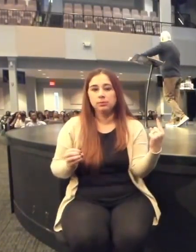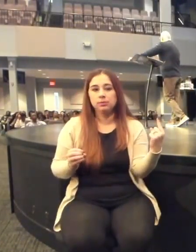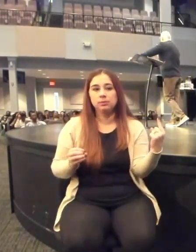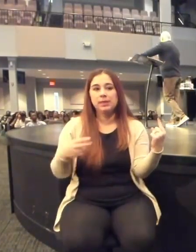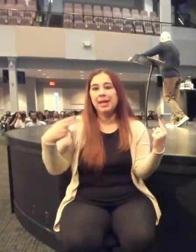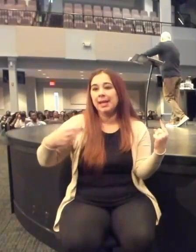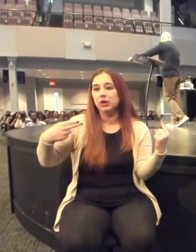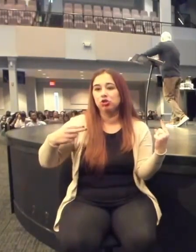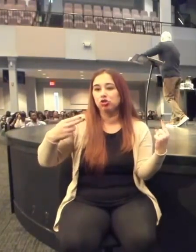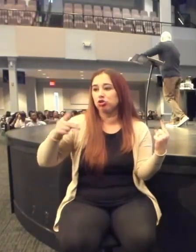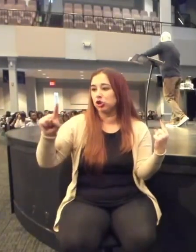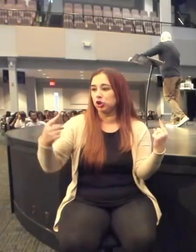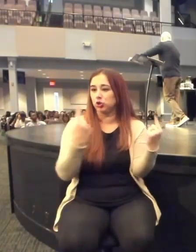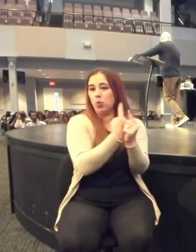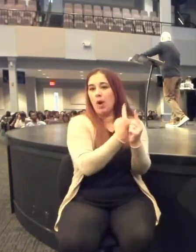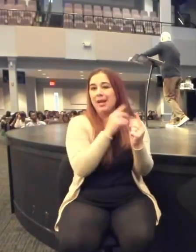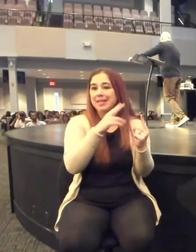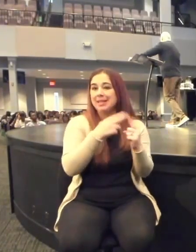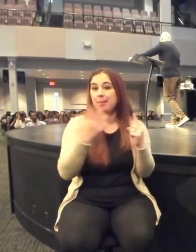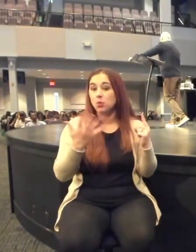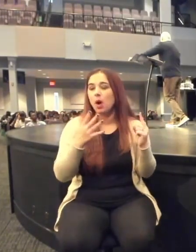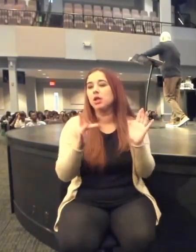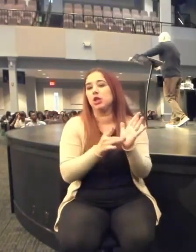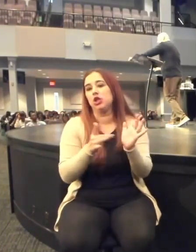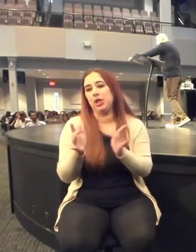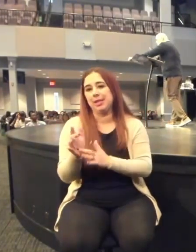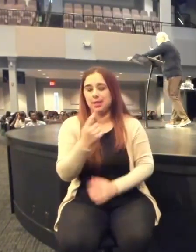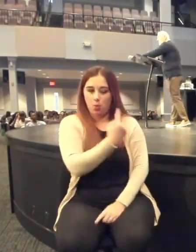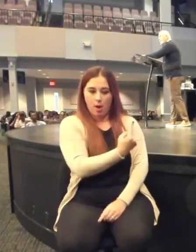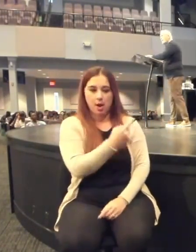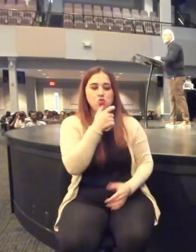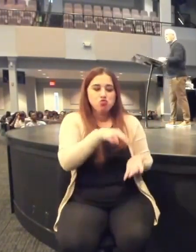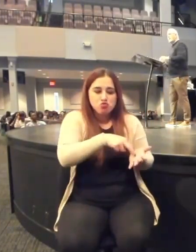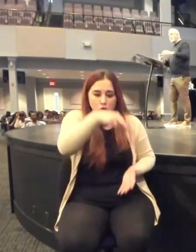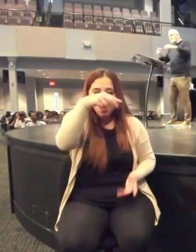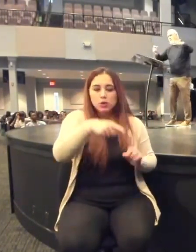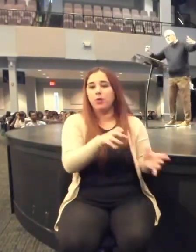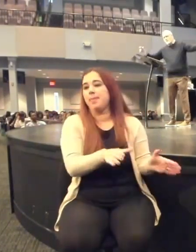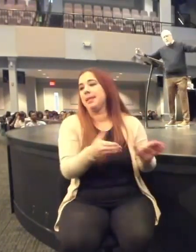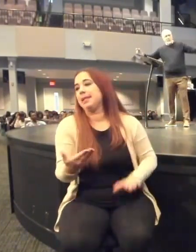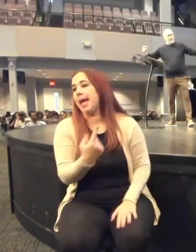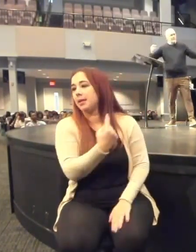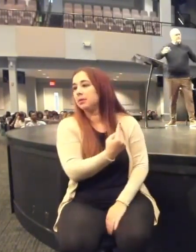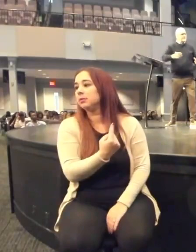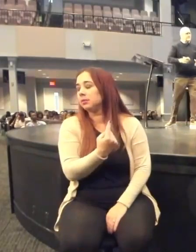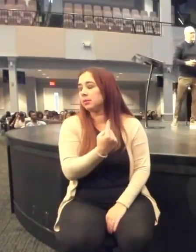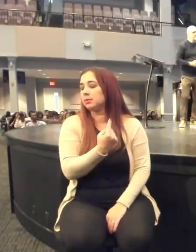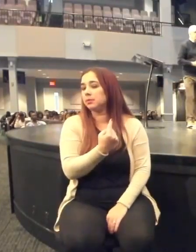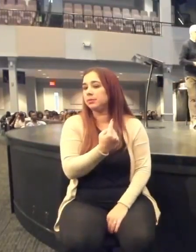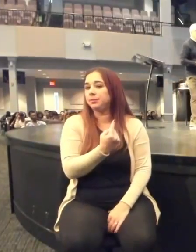History only shows us one, and his name is Jesus. He arose from the grave. Now, this is the story.